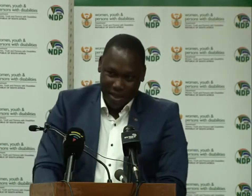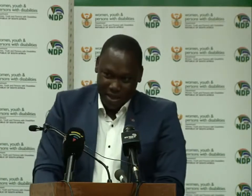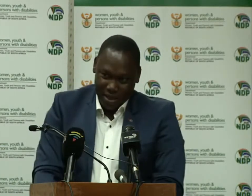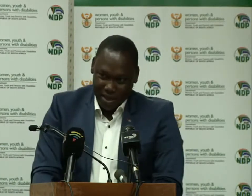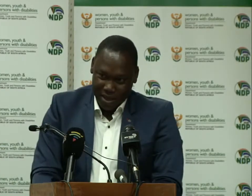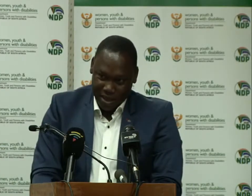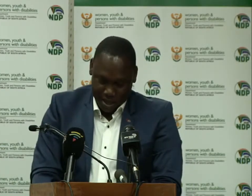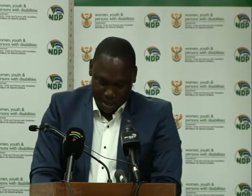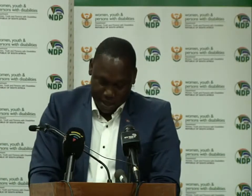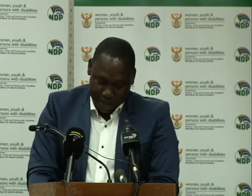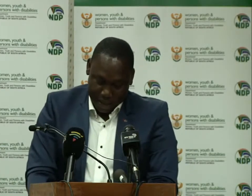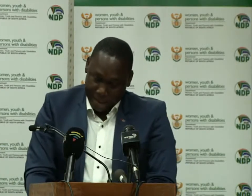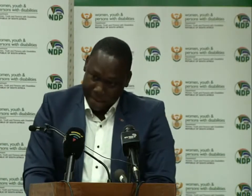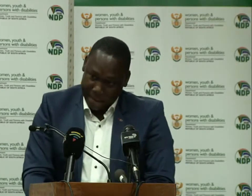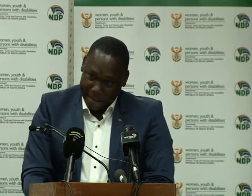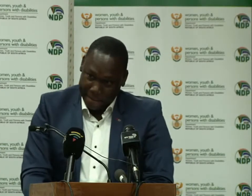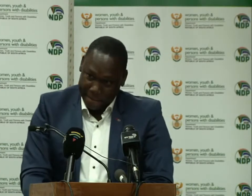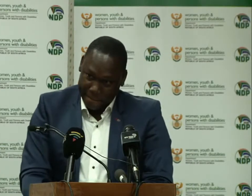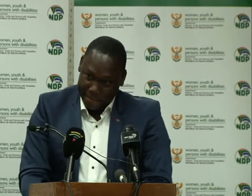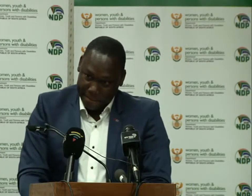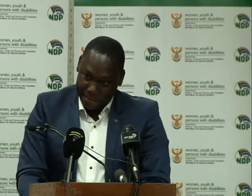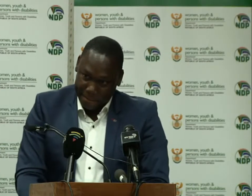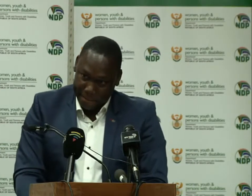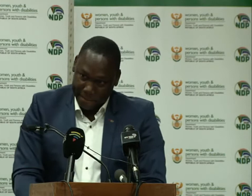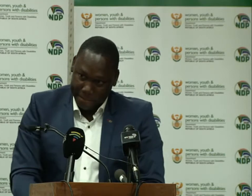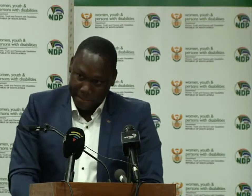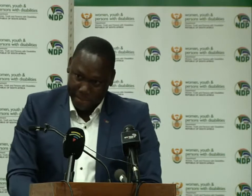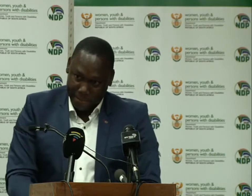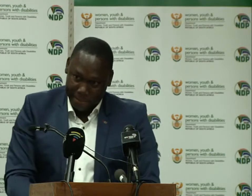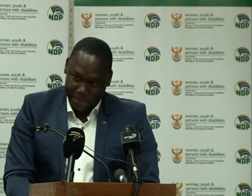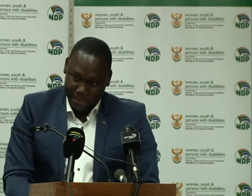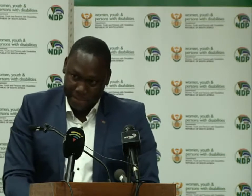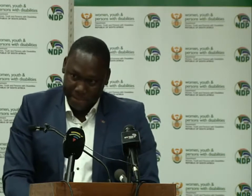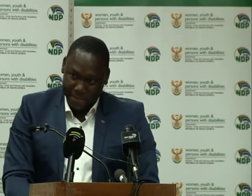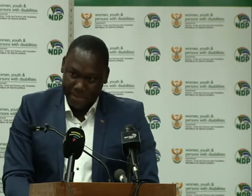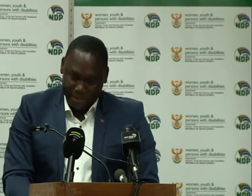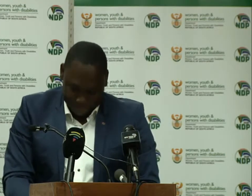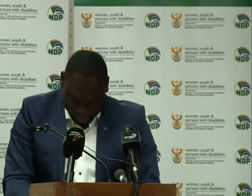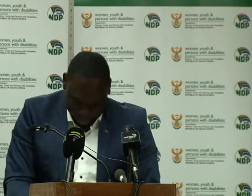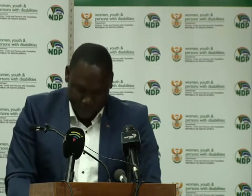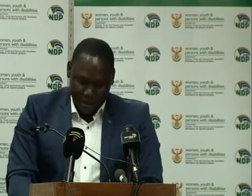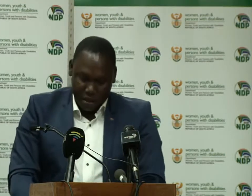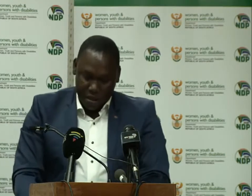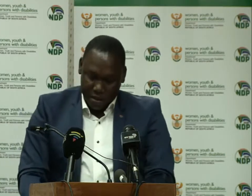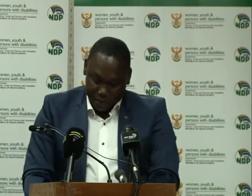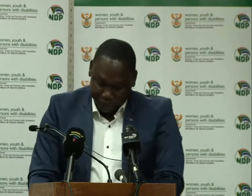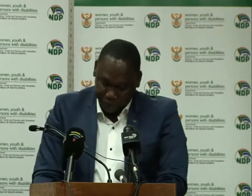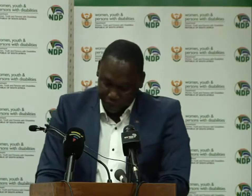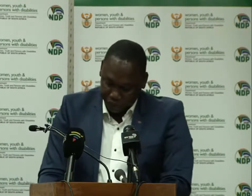the presidential group came back, and we got the report back from that.